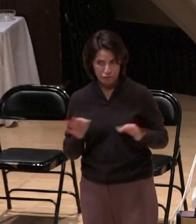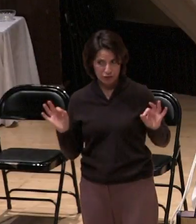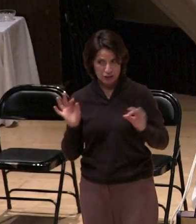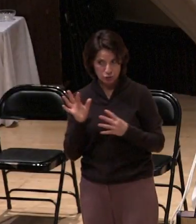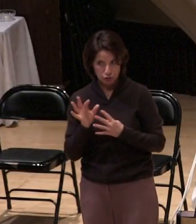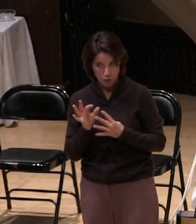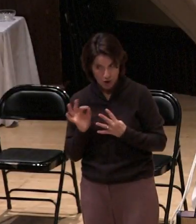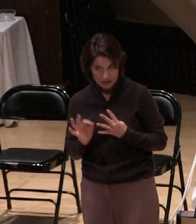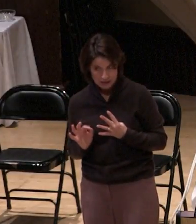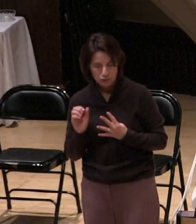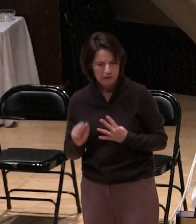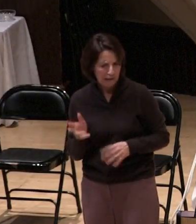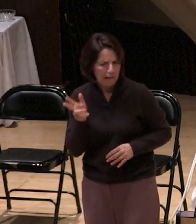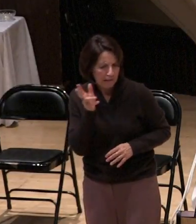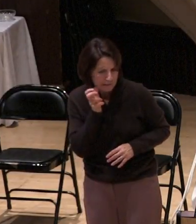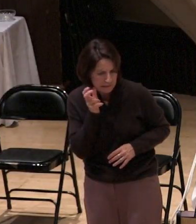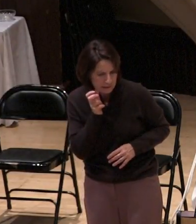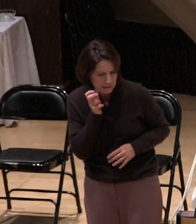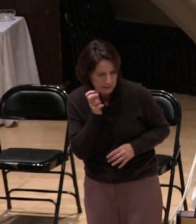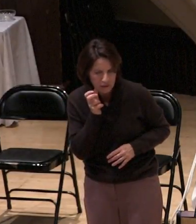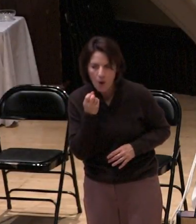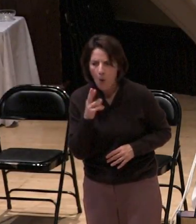us or to ignore it.